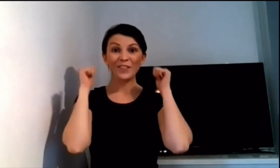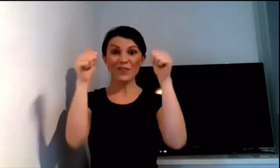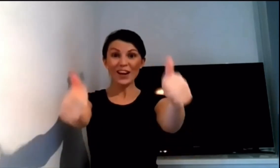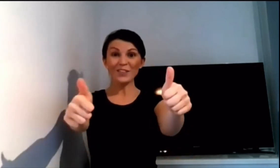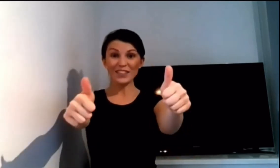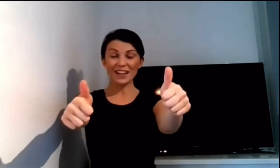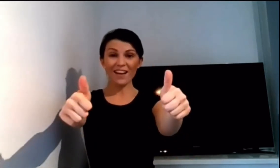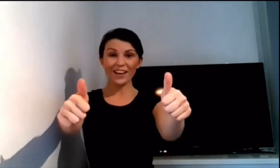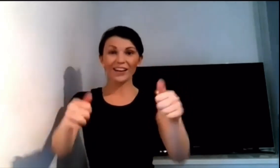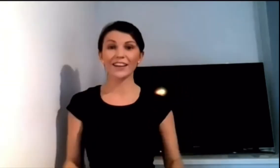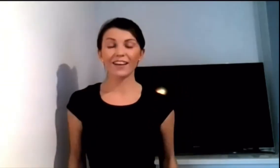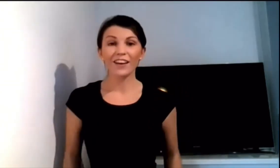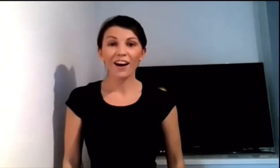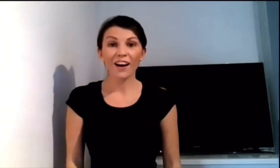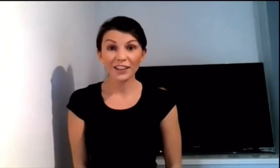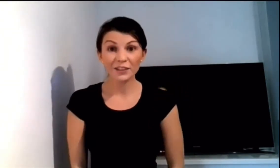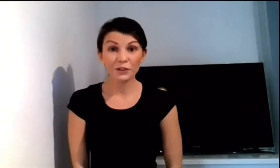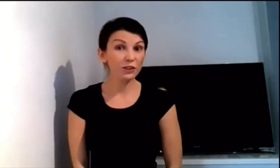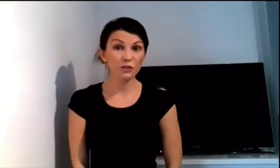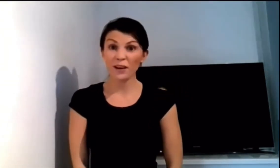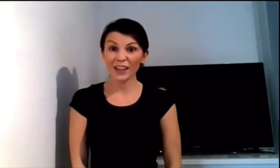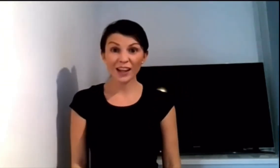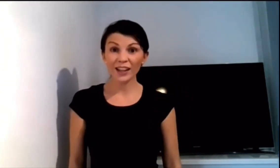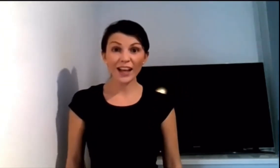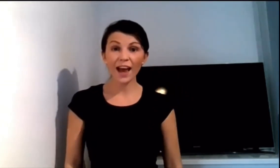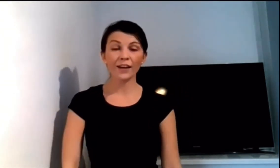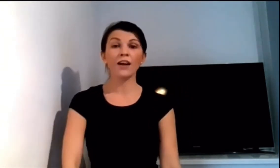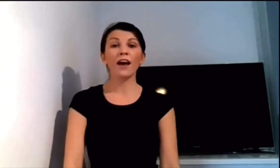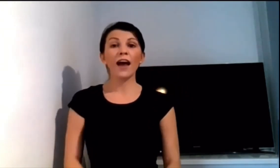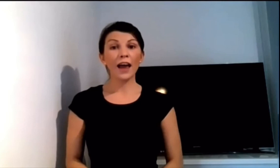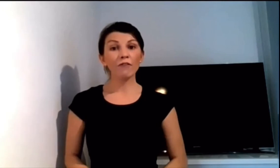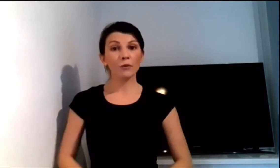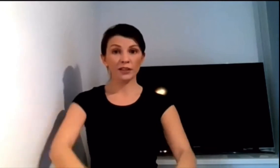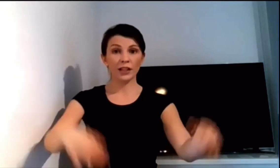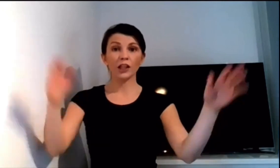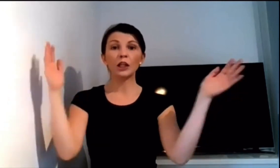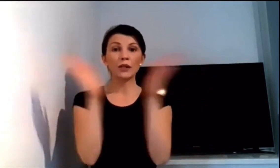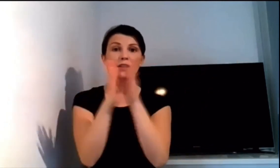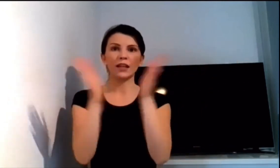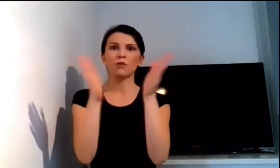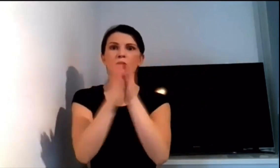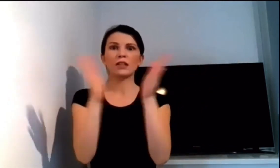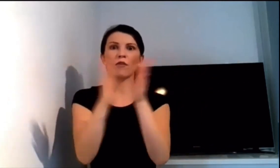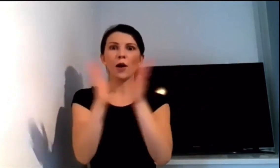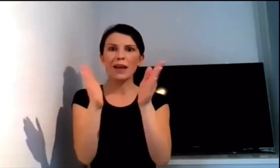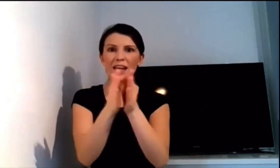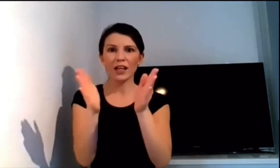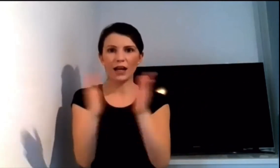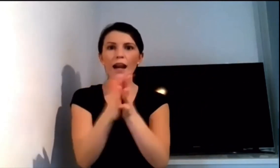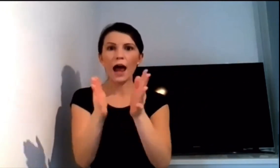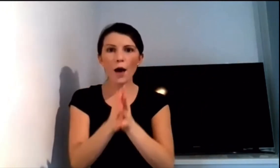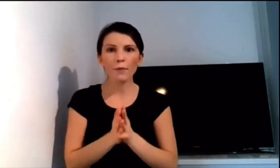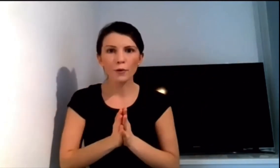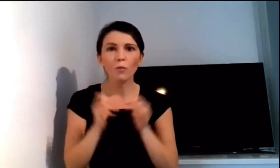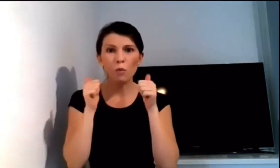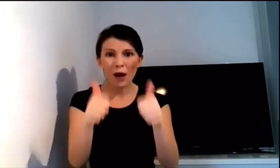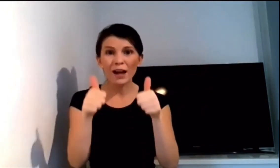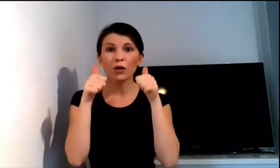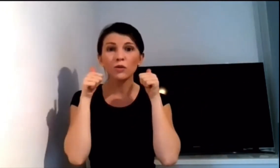Well done! I saw you joining in again. Everybody, you need to give yourself a big clap. Well